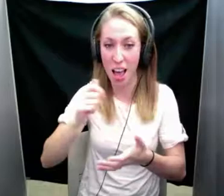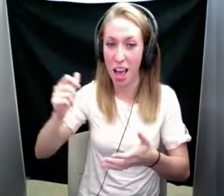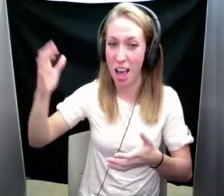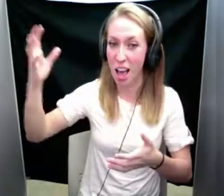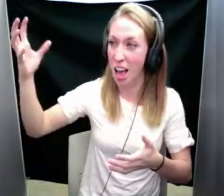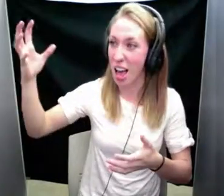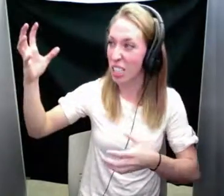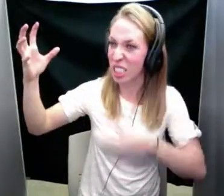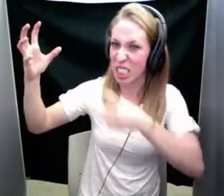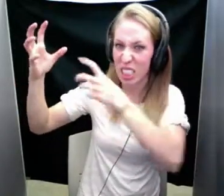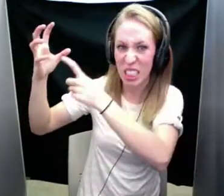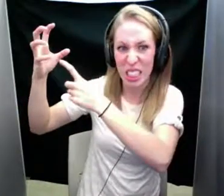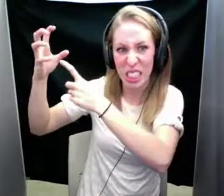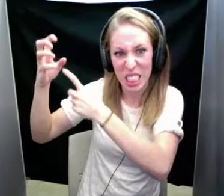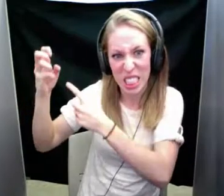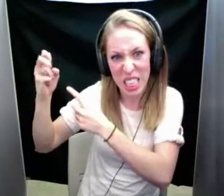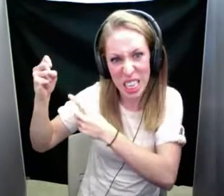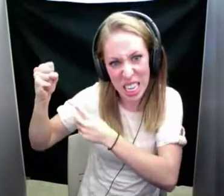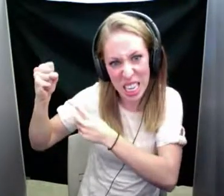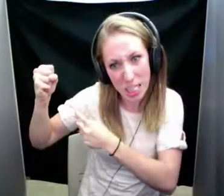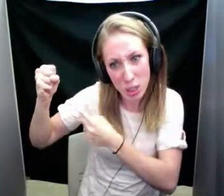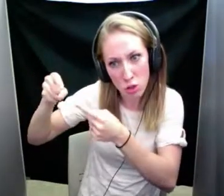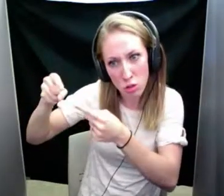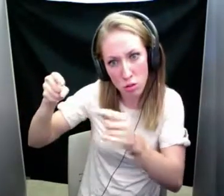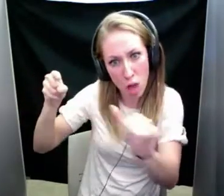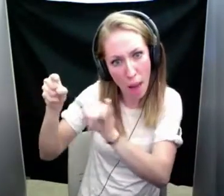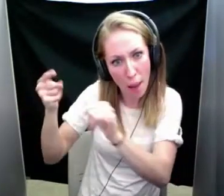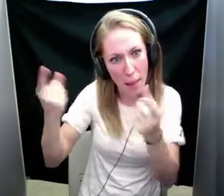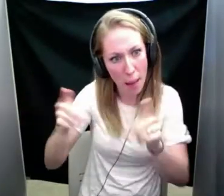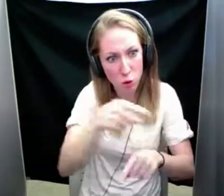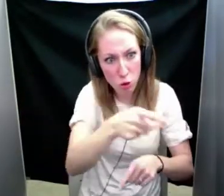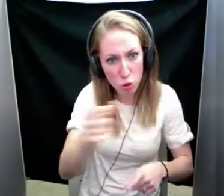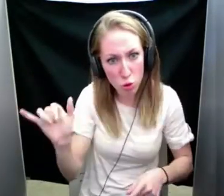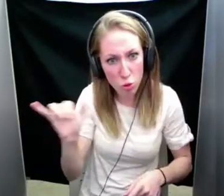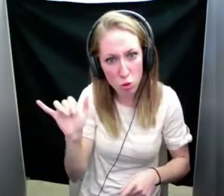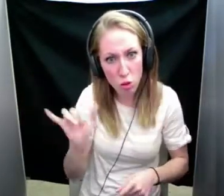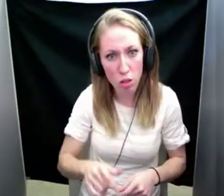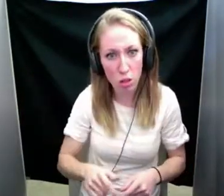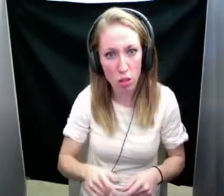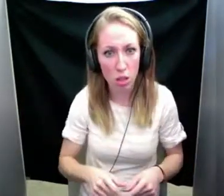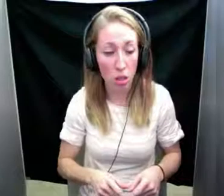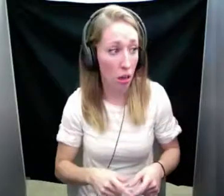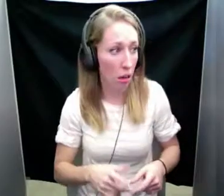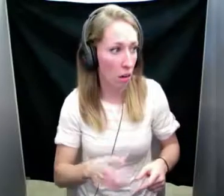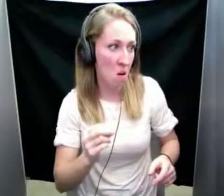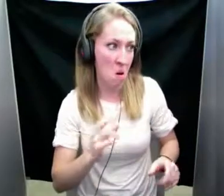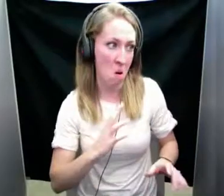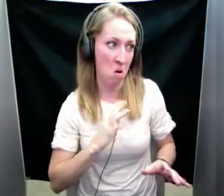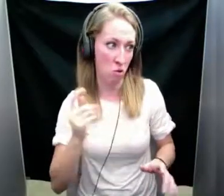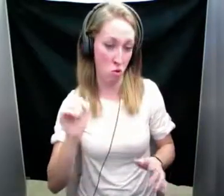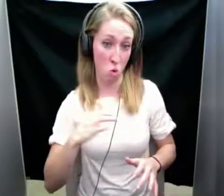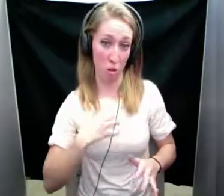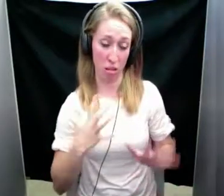I didn't know you were so strong. Listen, would you spare my life if I help you cut down the